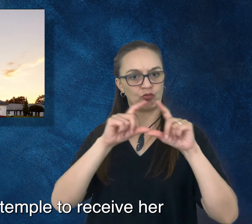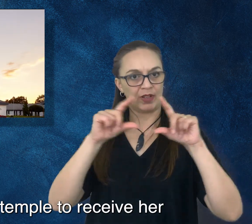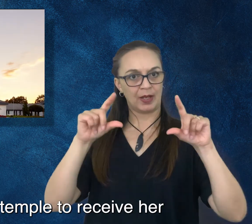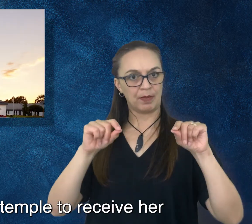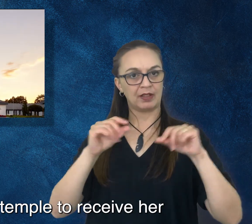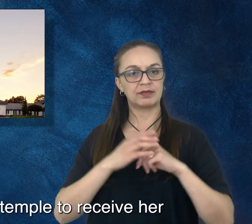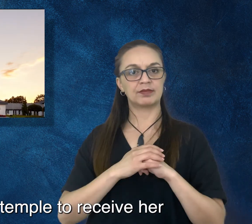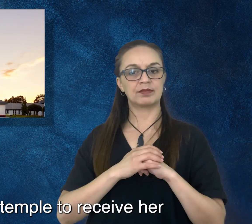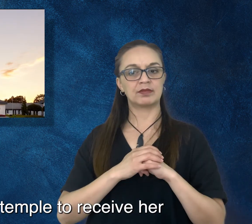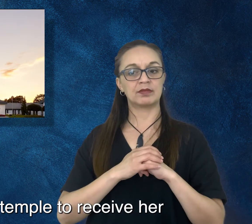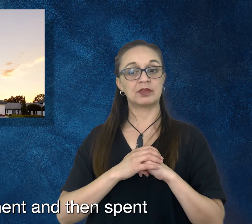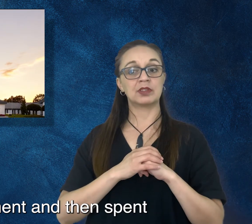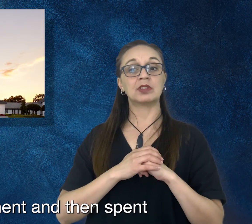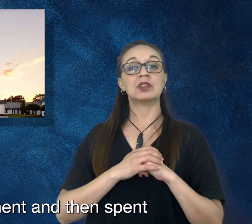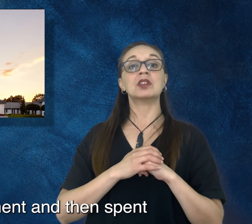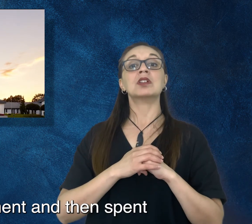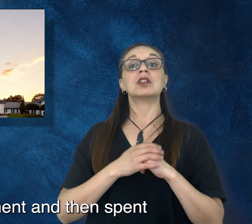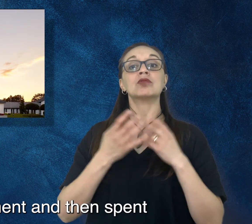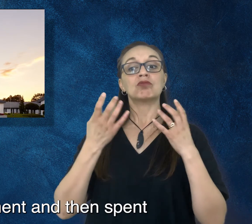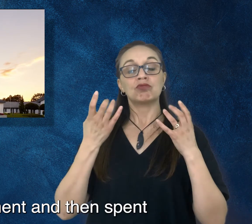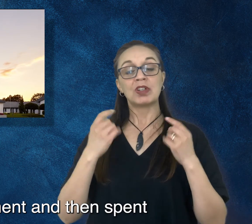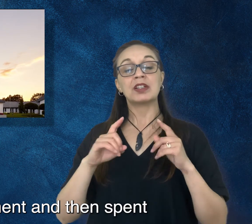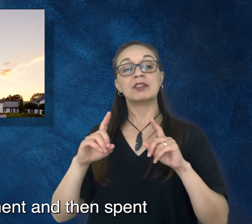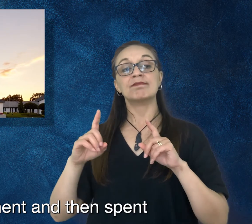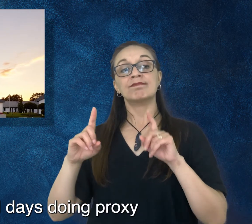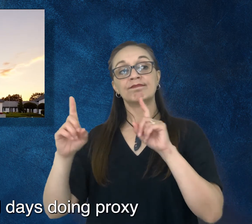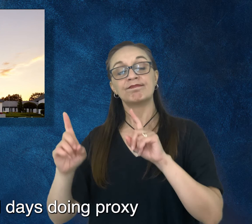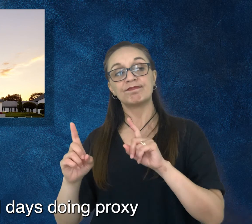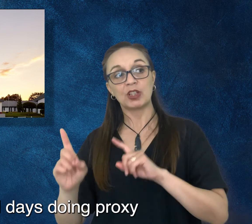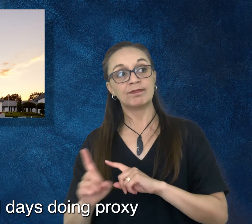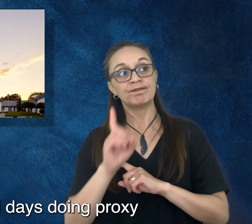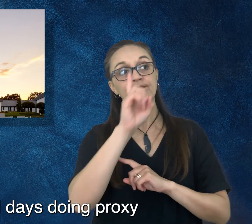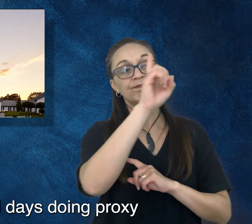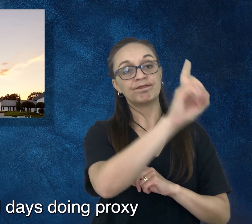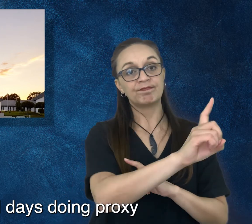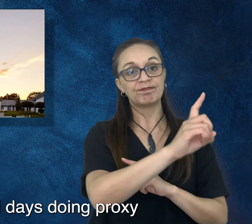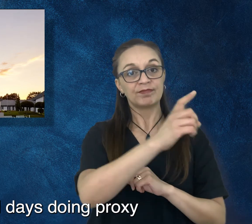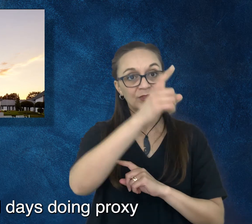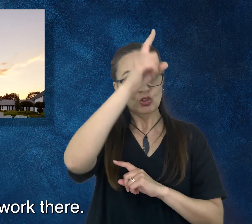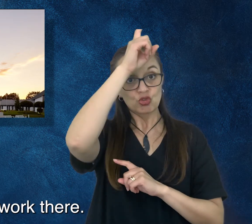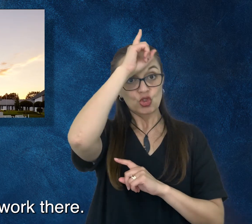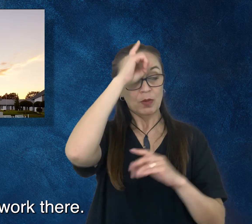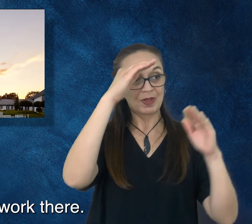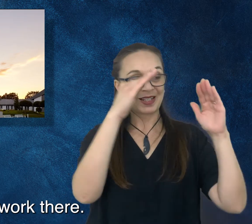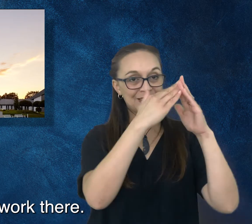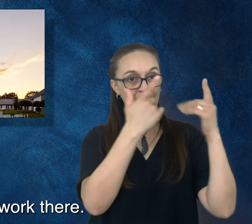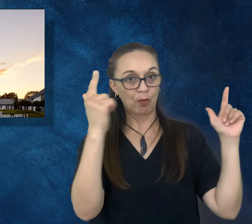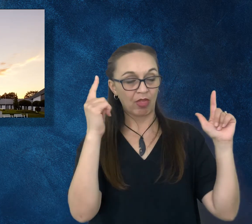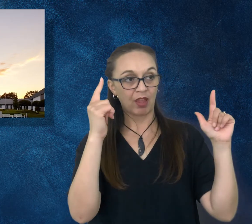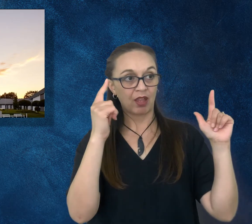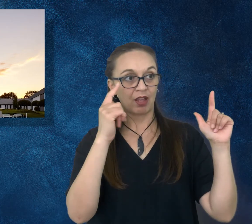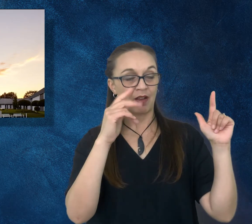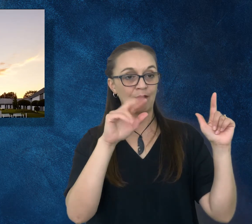Germany temple to receive her endowment, and then spent several days doing proxy work there.